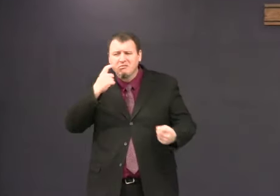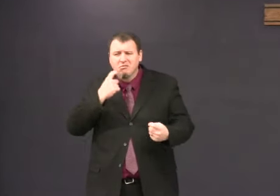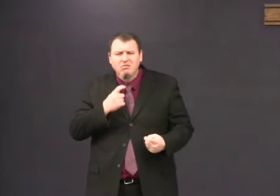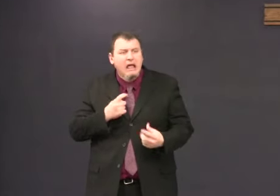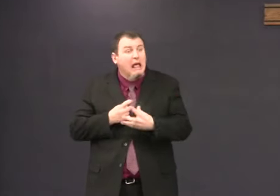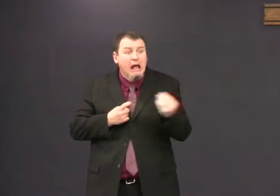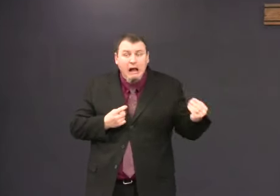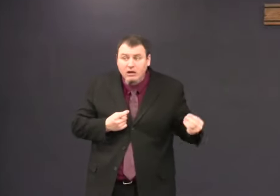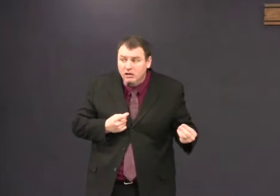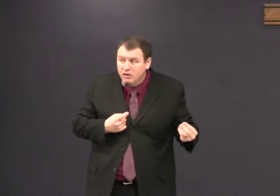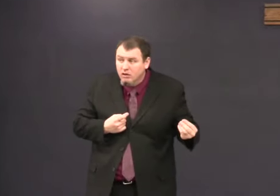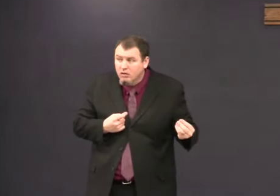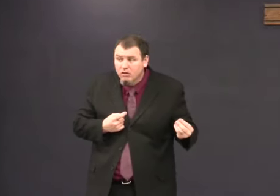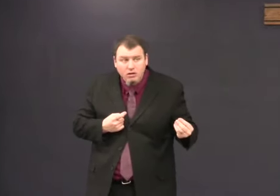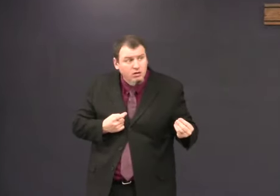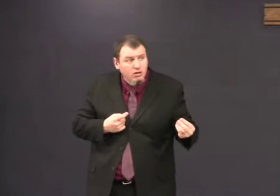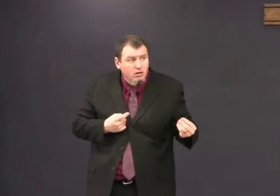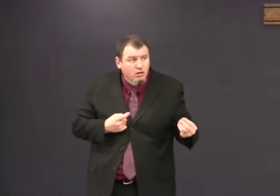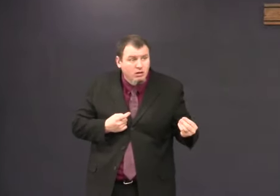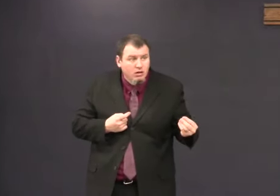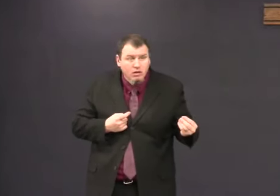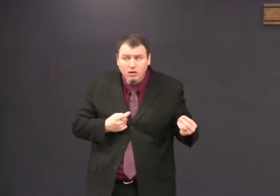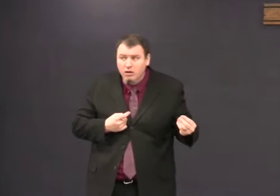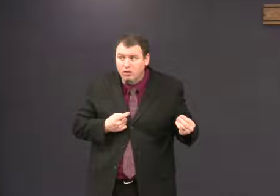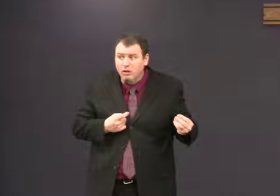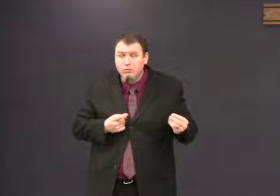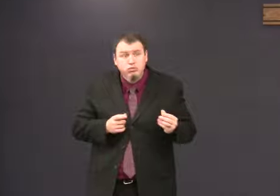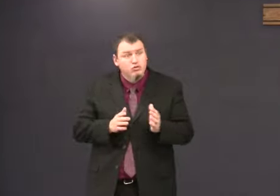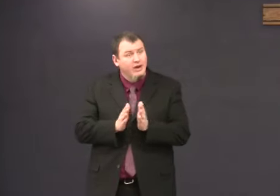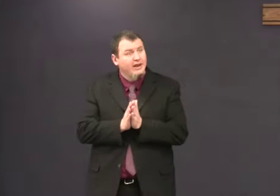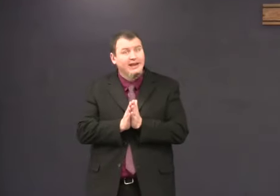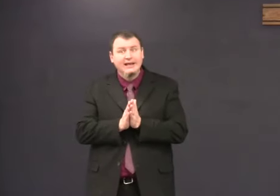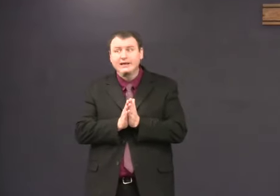Whenever he heard the news of Jerusalem, what he knew, he responded with